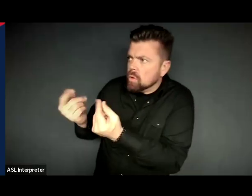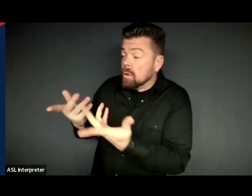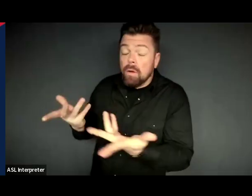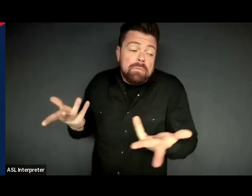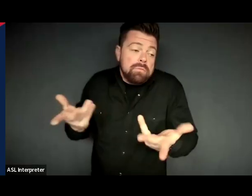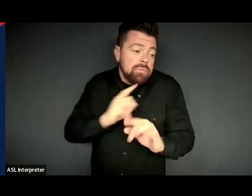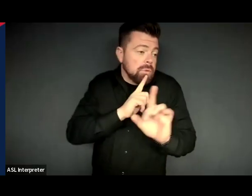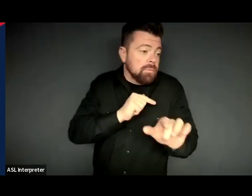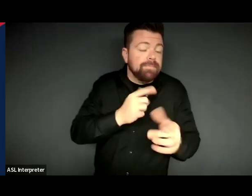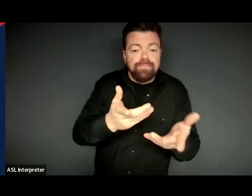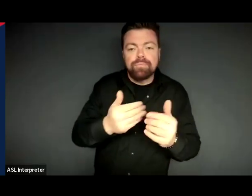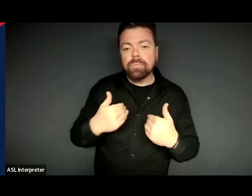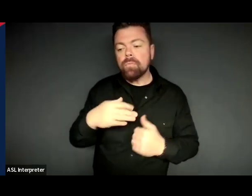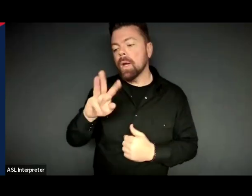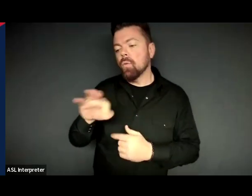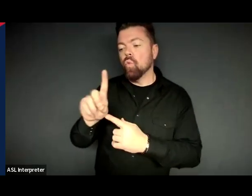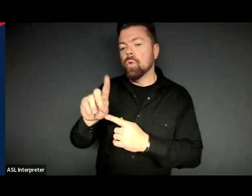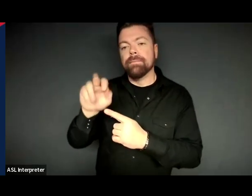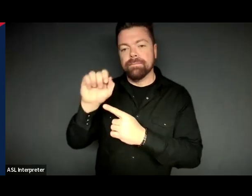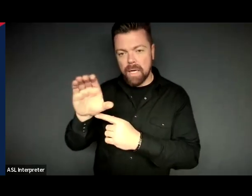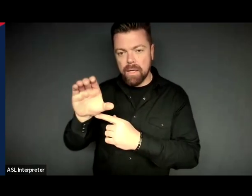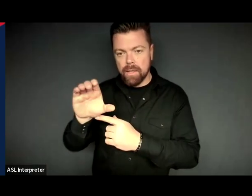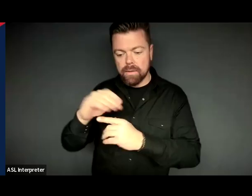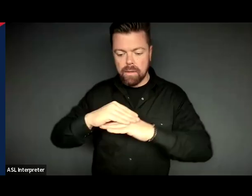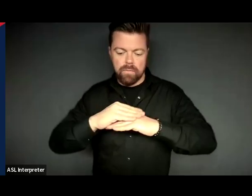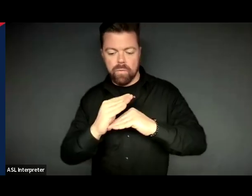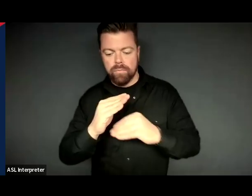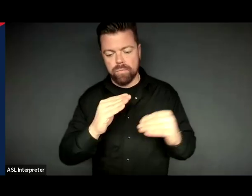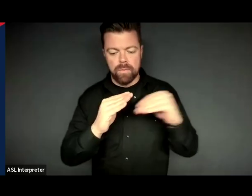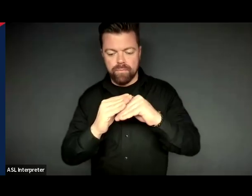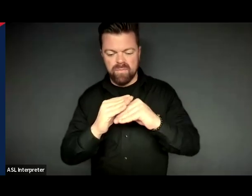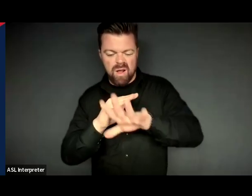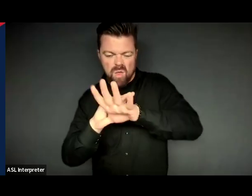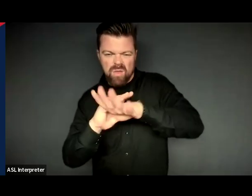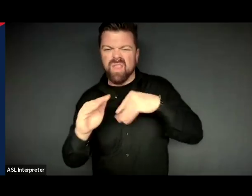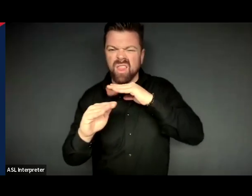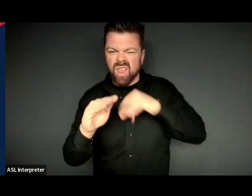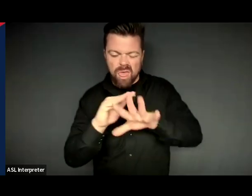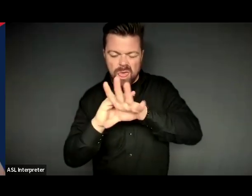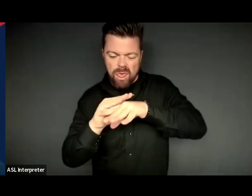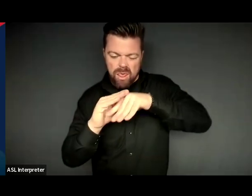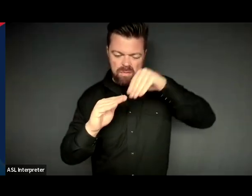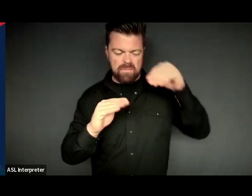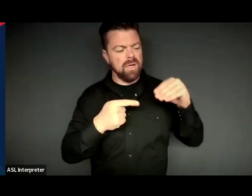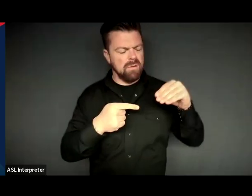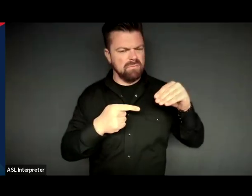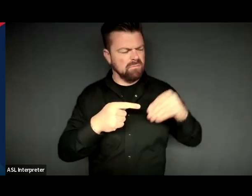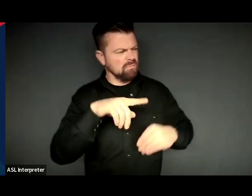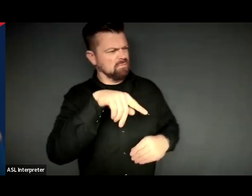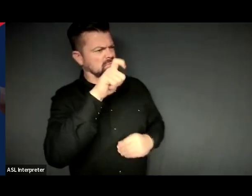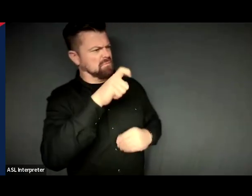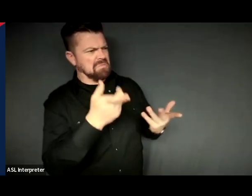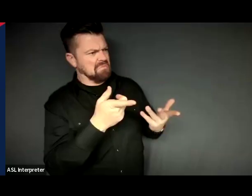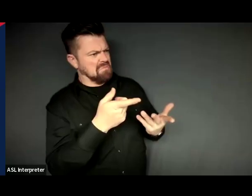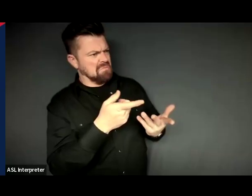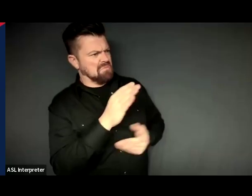well, there is this wound vac. And so they'll be like, "Oh, I've never heard of that." And I'm always kind of like,